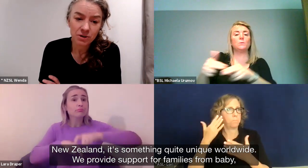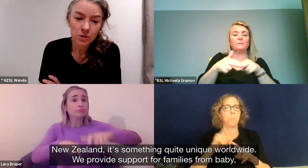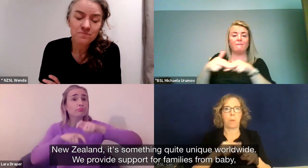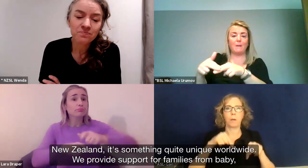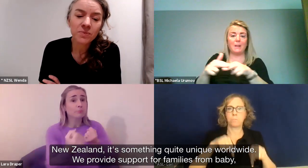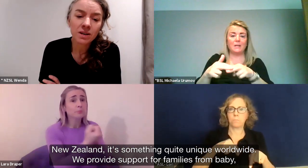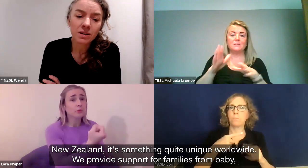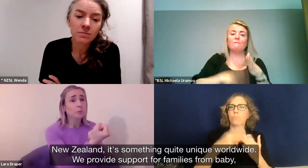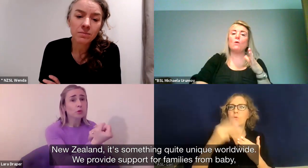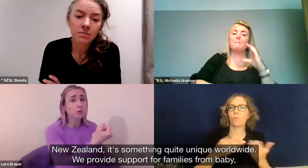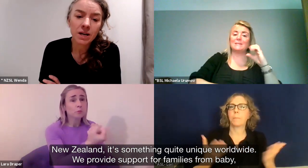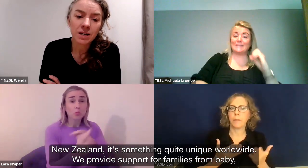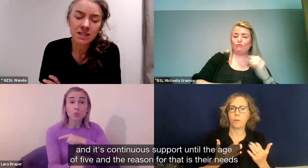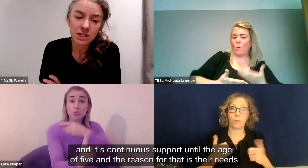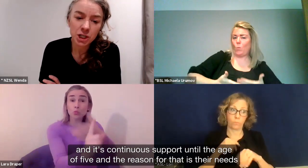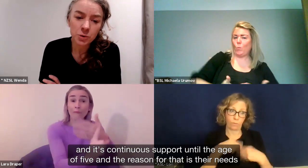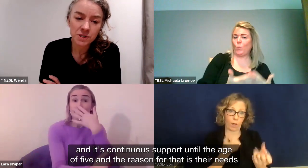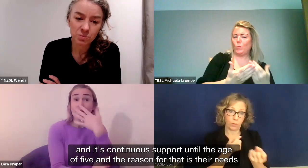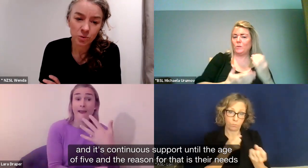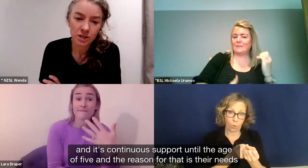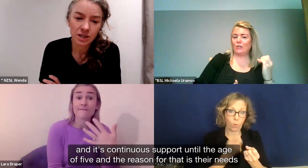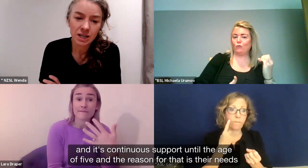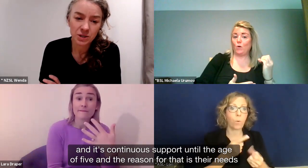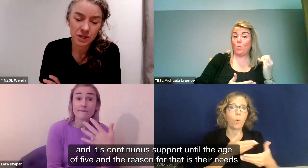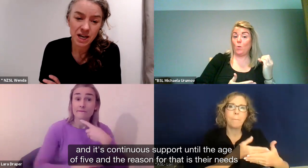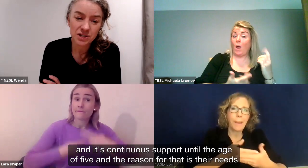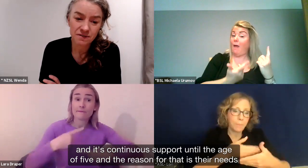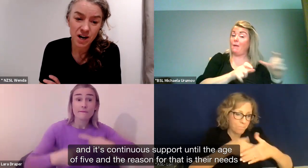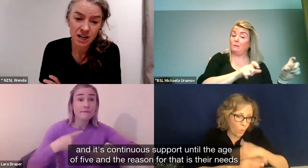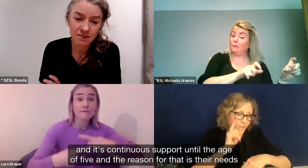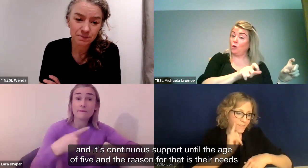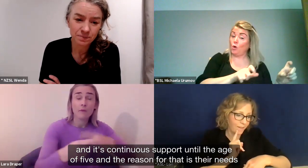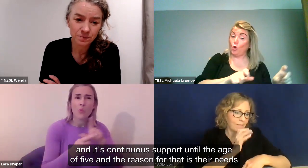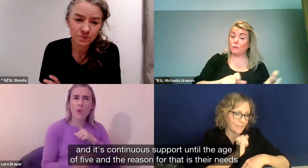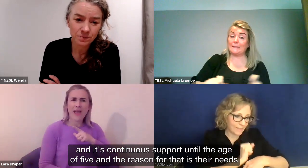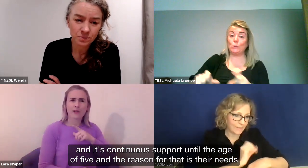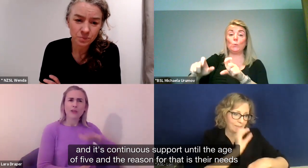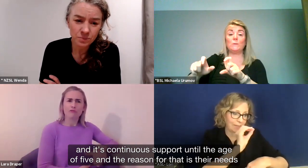from zero. And it's continuous support until the age of five.